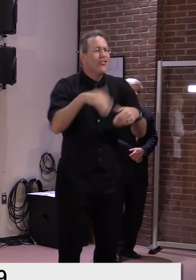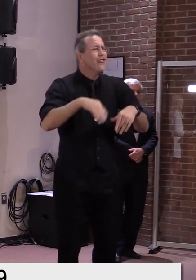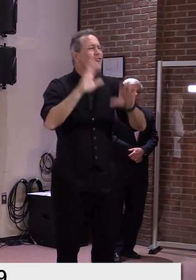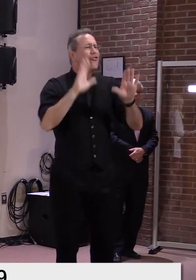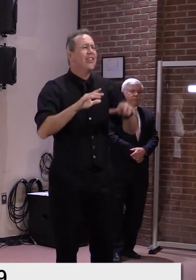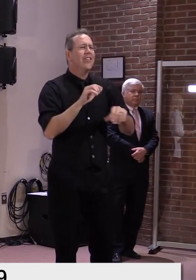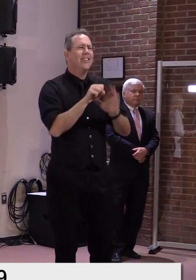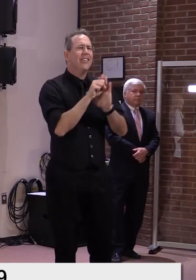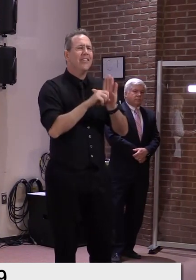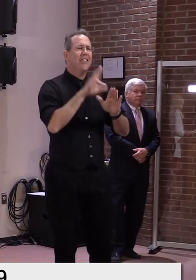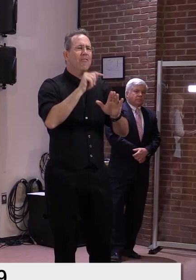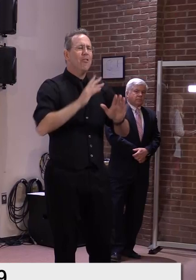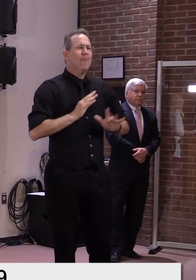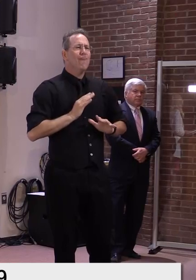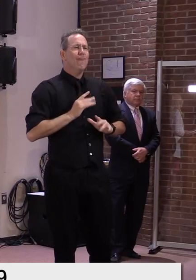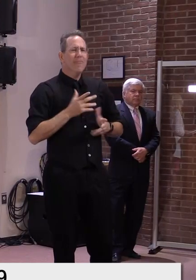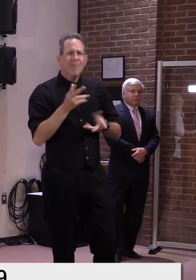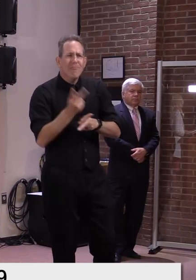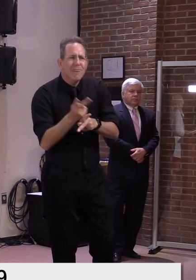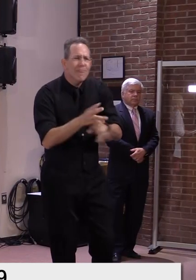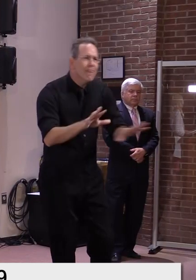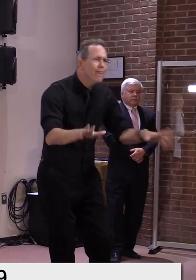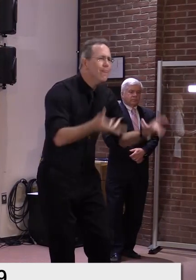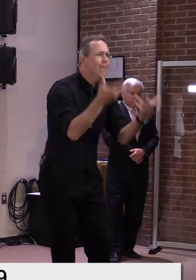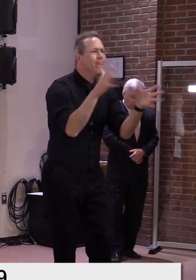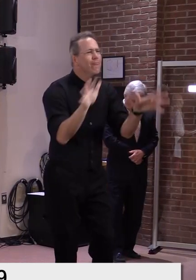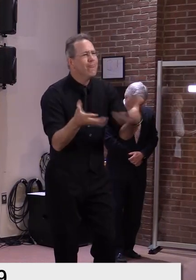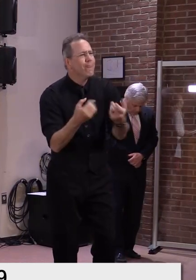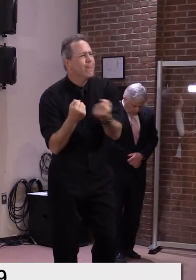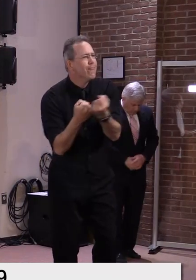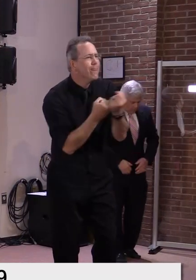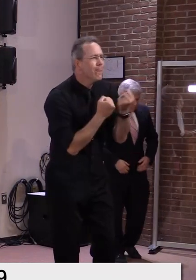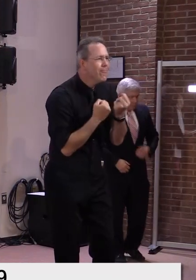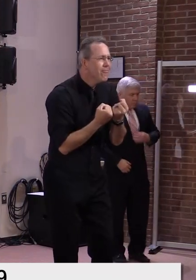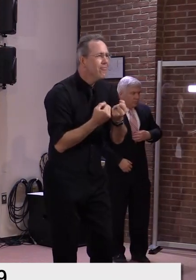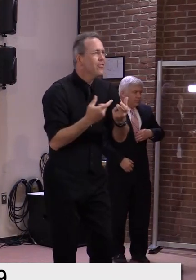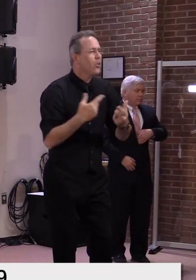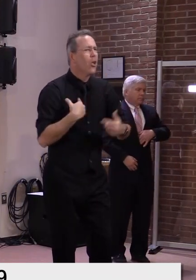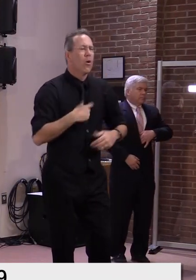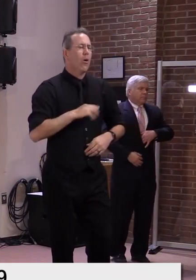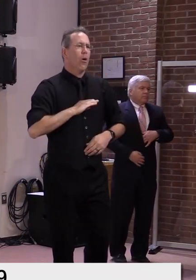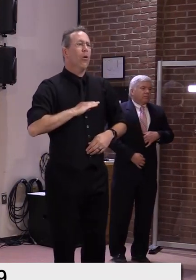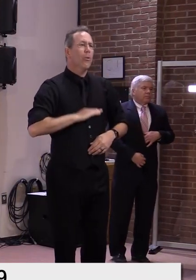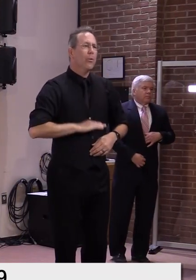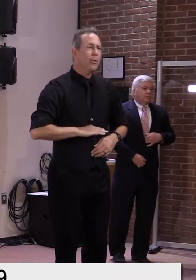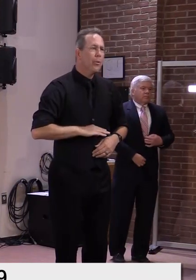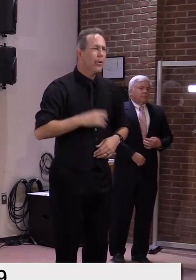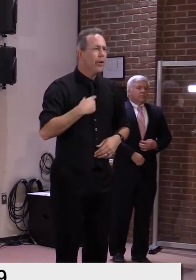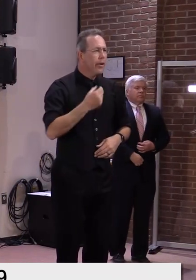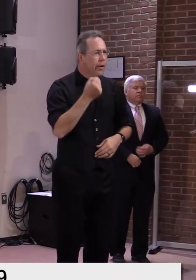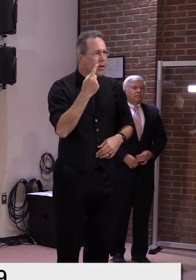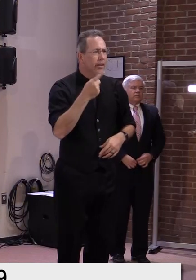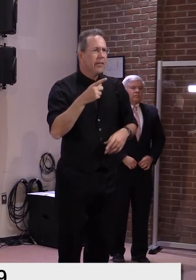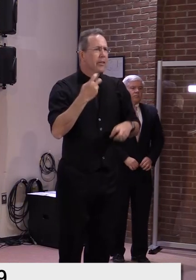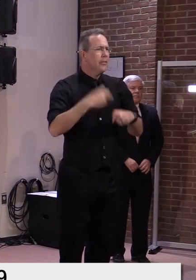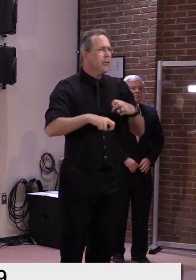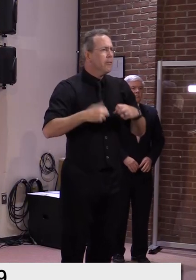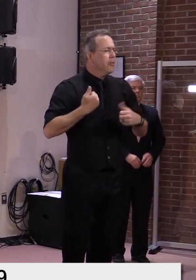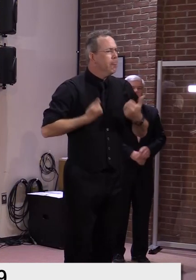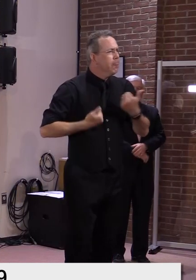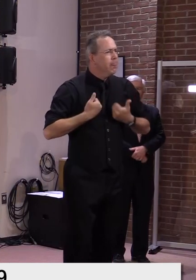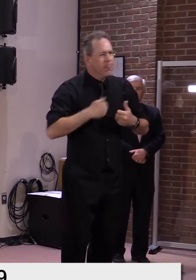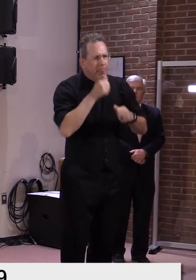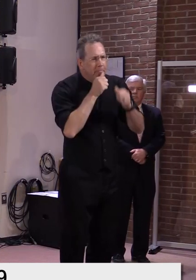having navigated COVID to this point and take note of our own resilience and strength. We should keep in mind